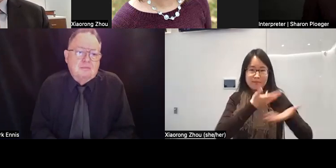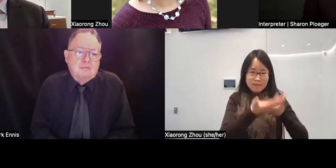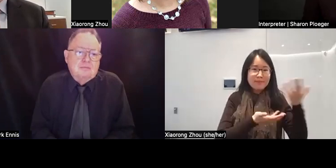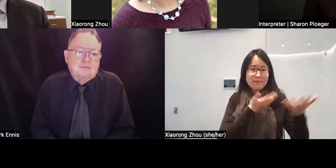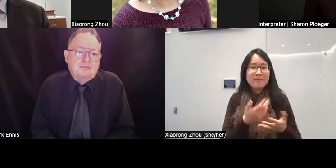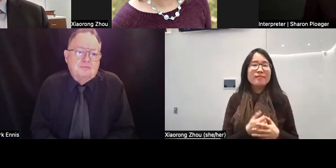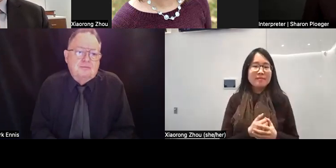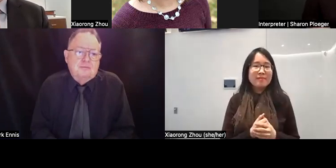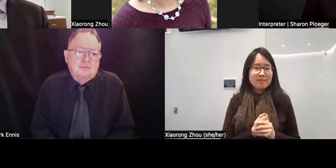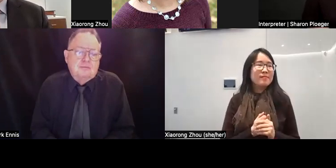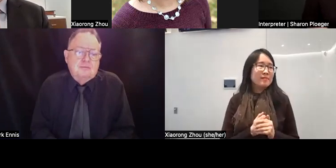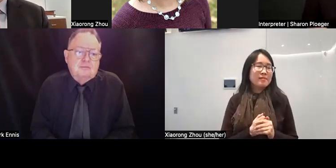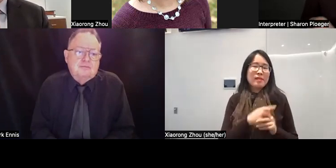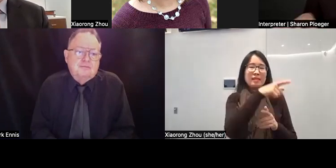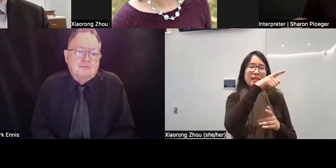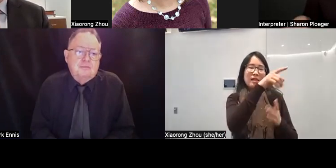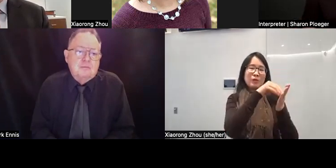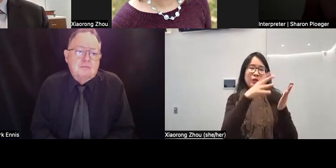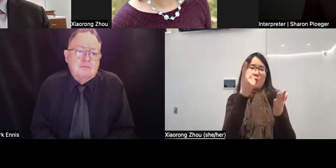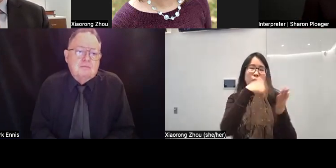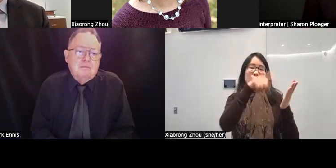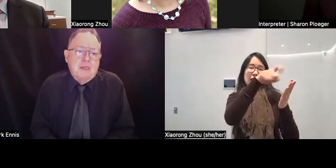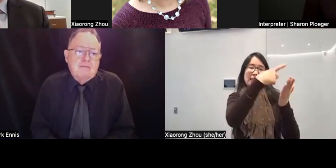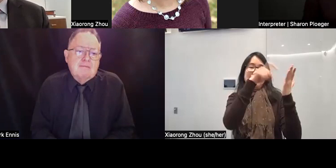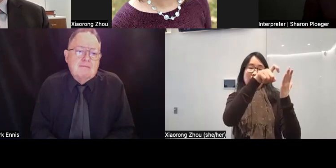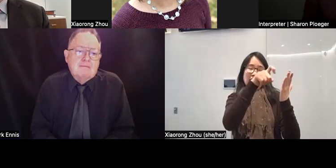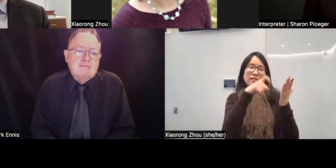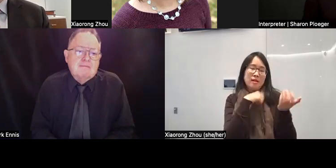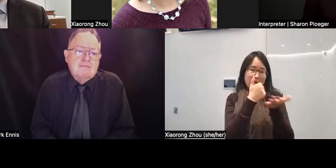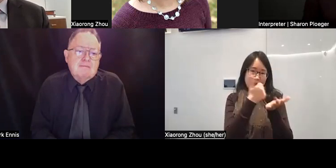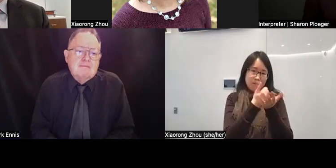And so we interact from here in the US back to China.